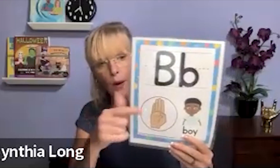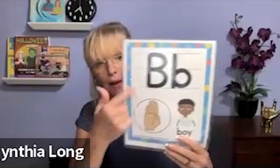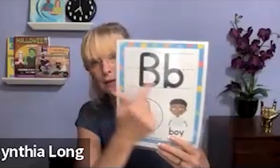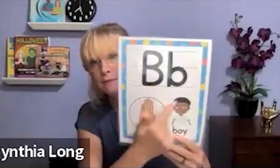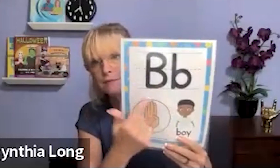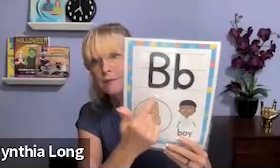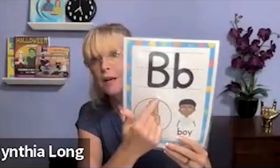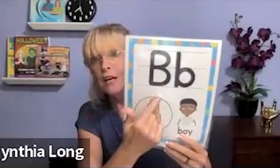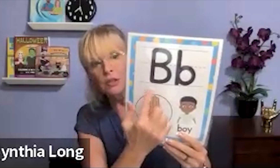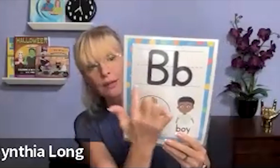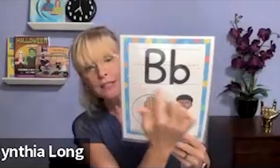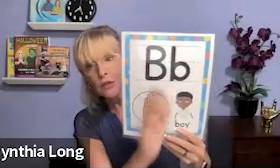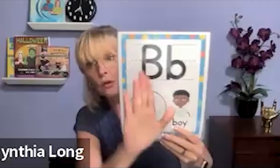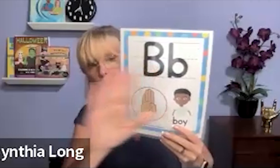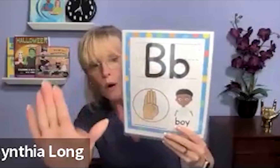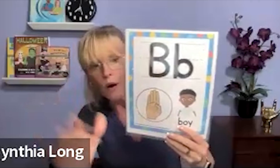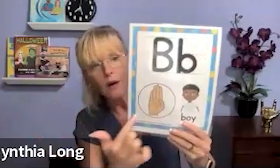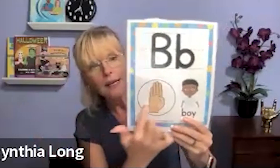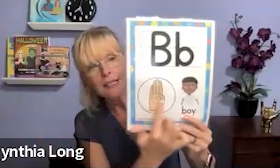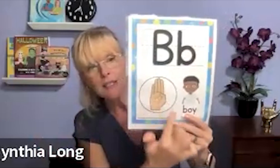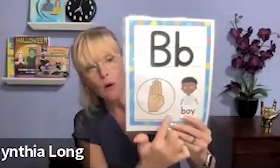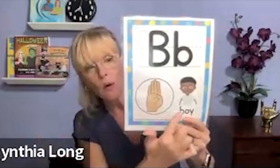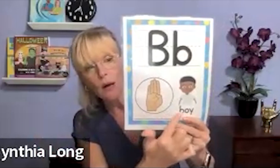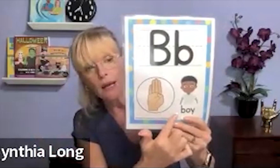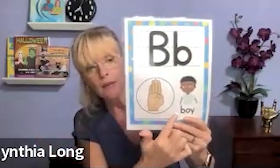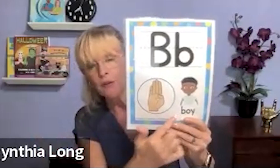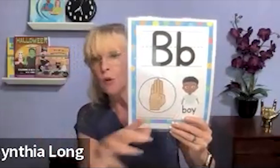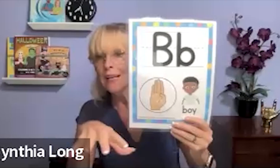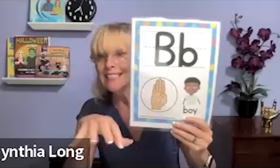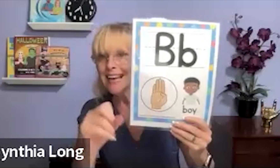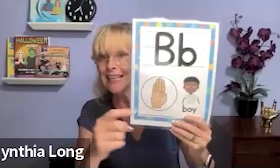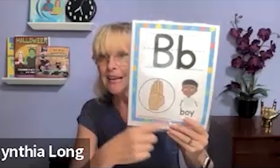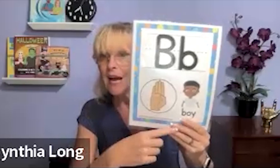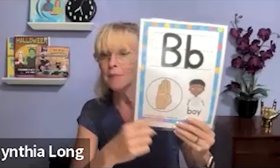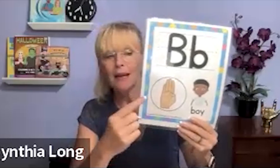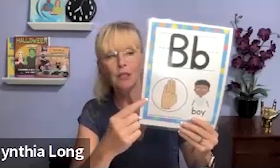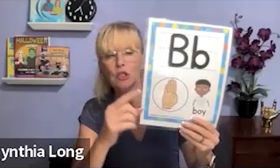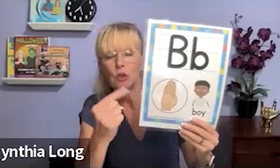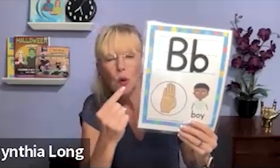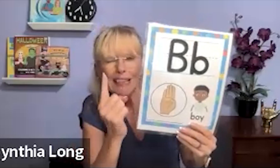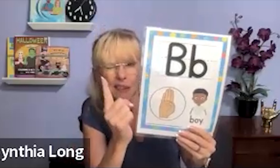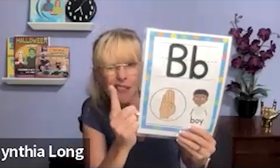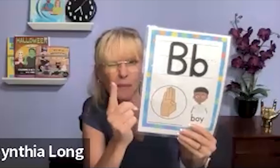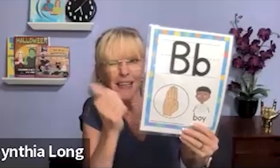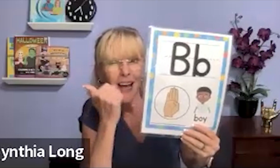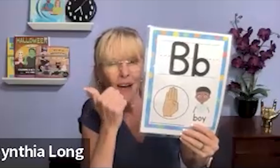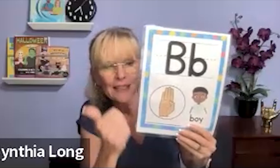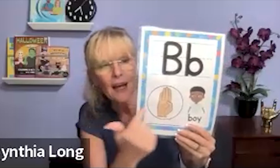boy. So this is on your wall. And so if you can take time, like just do a little something every